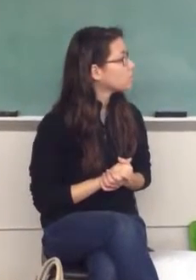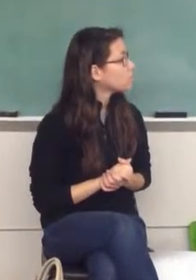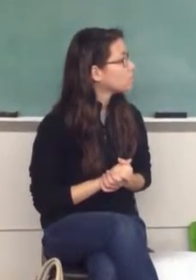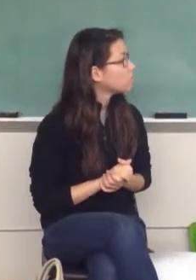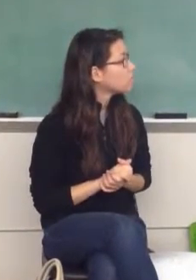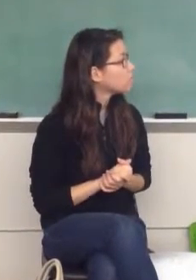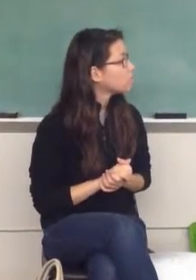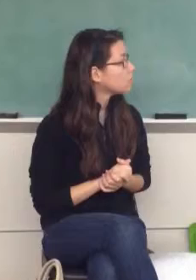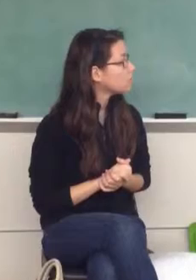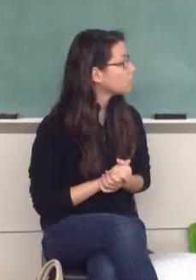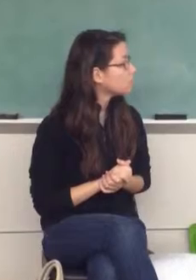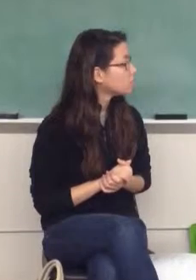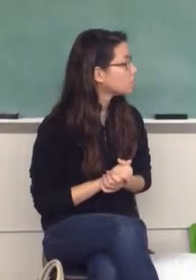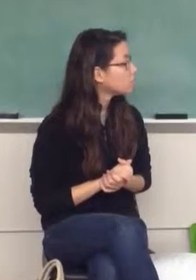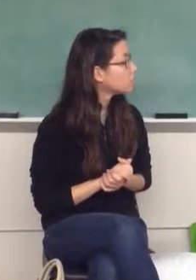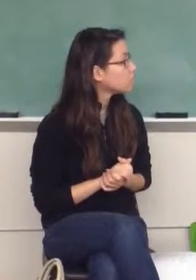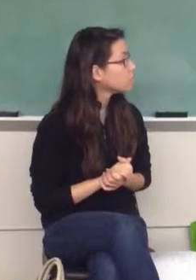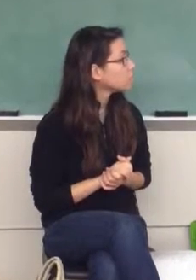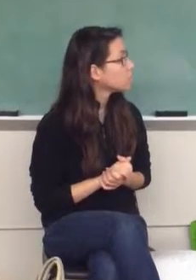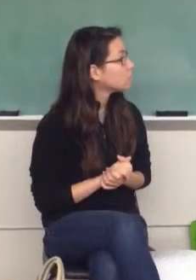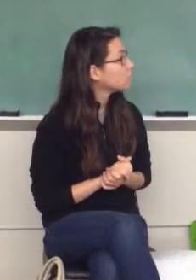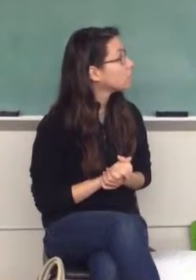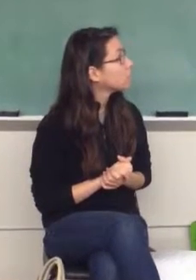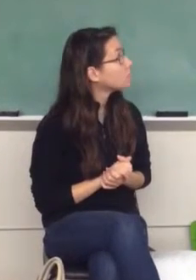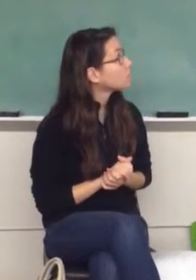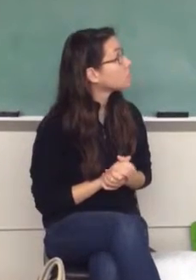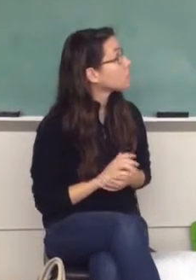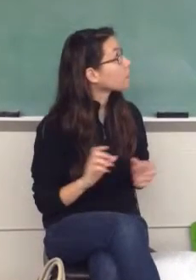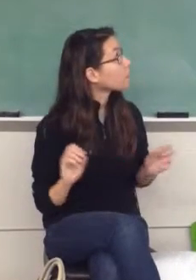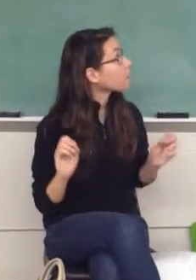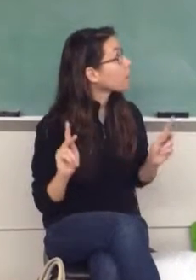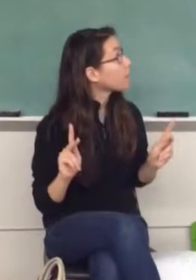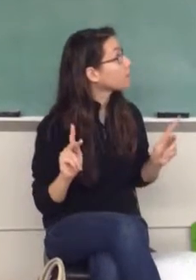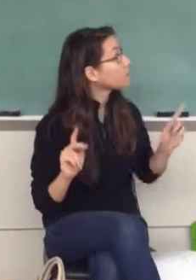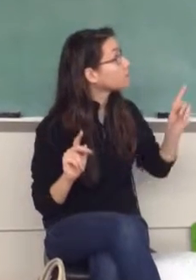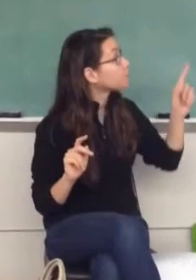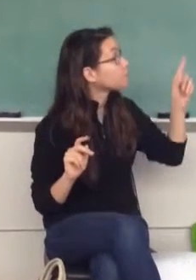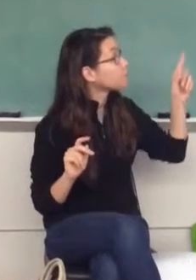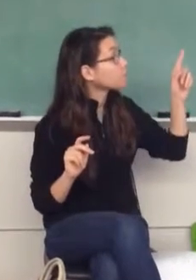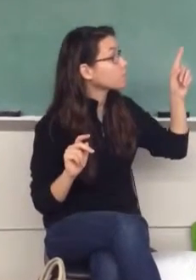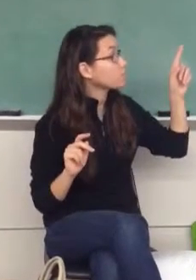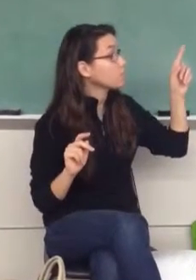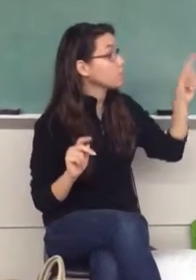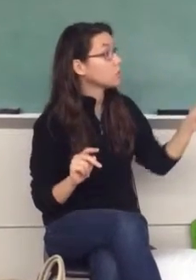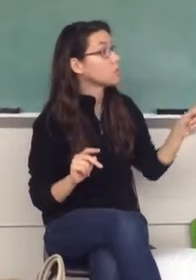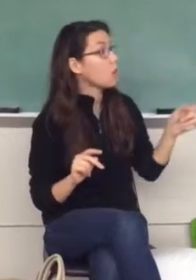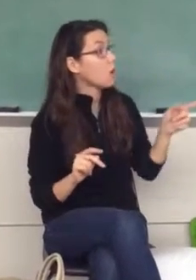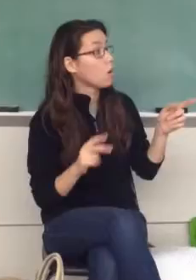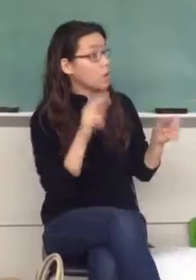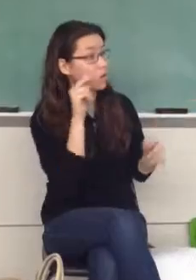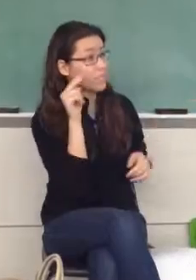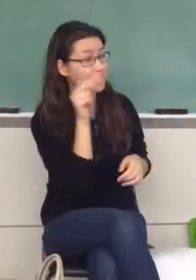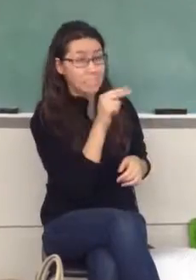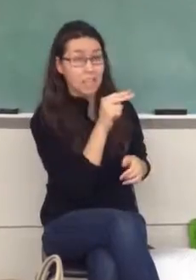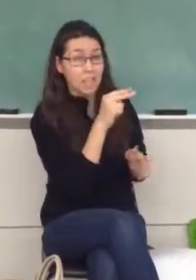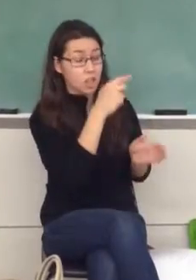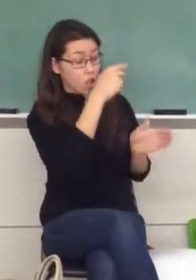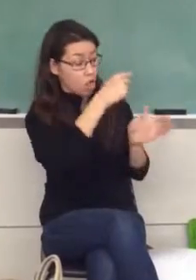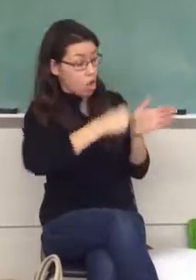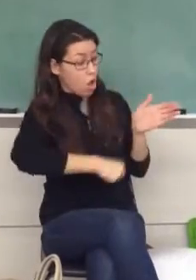oh wait, someone tore it. Okay. These long rows going across horizontally are what we